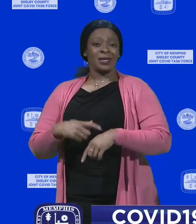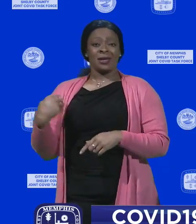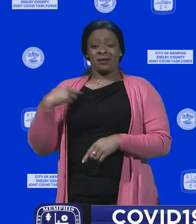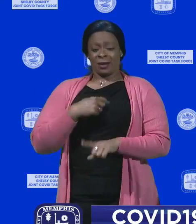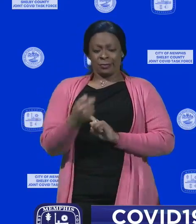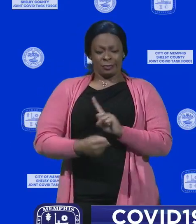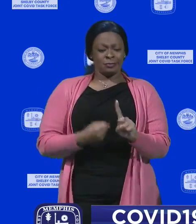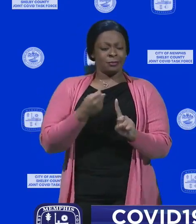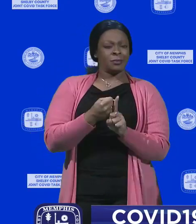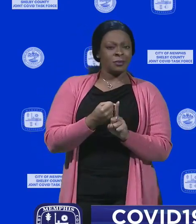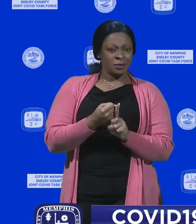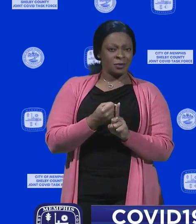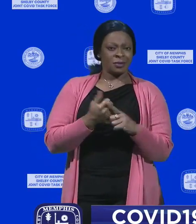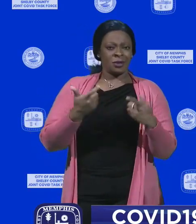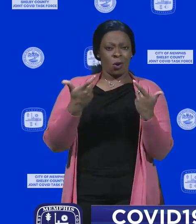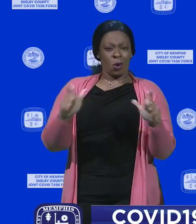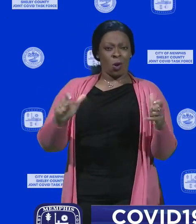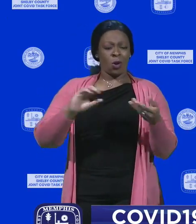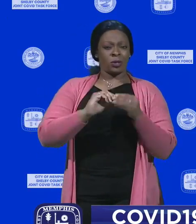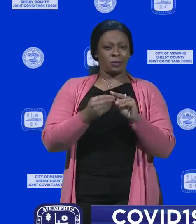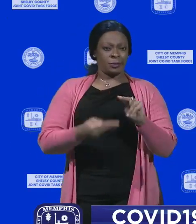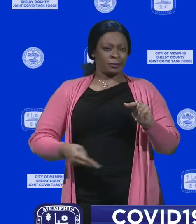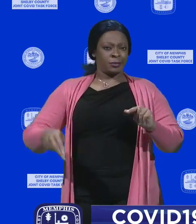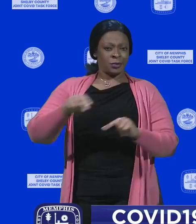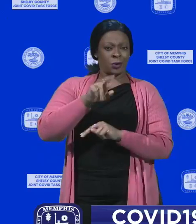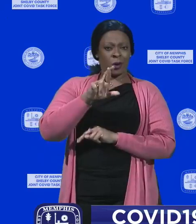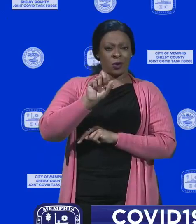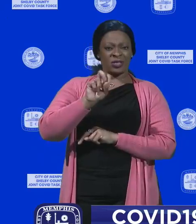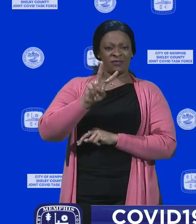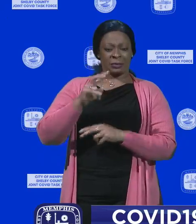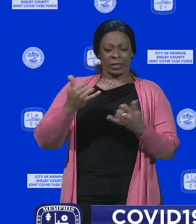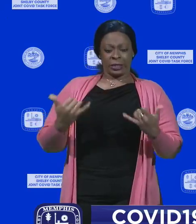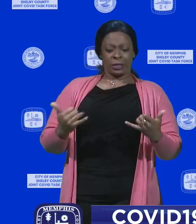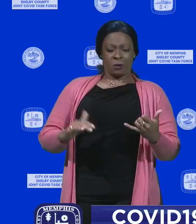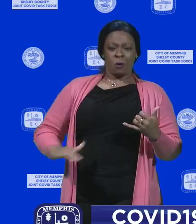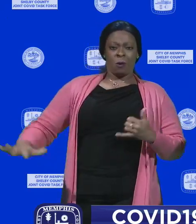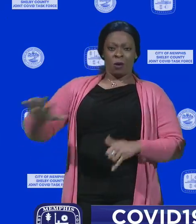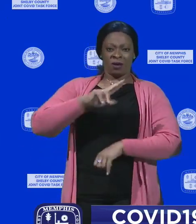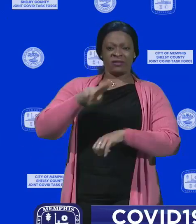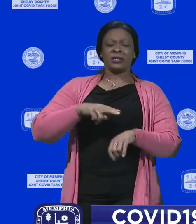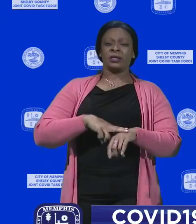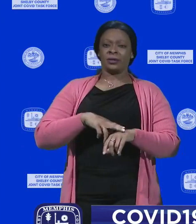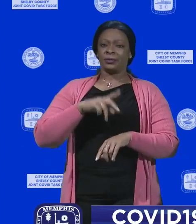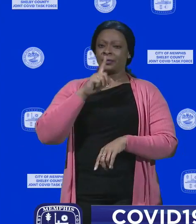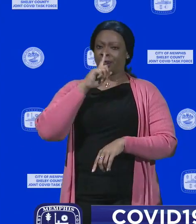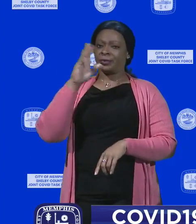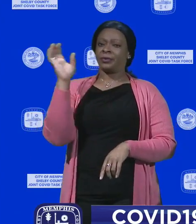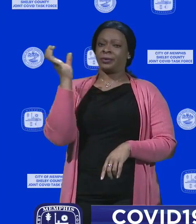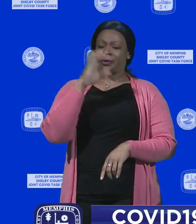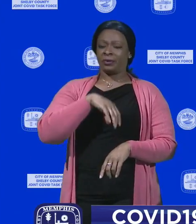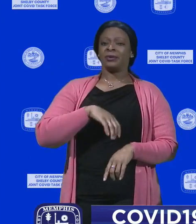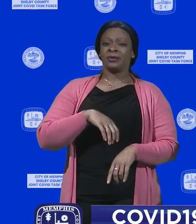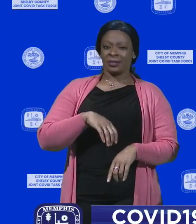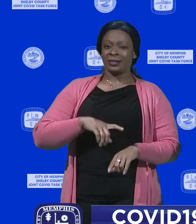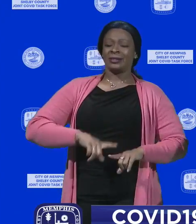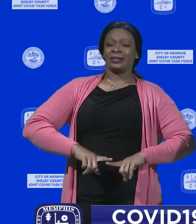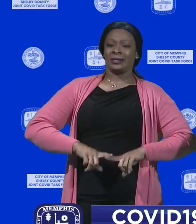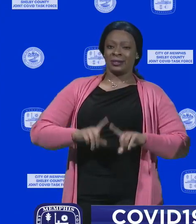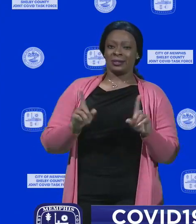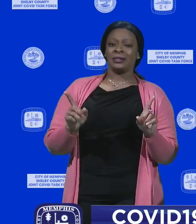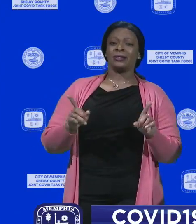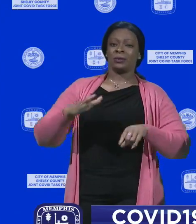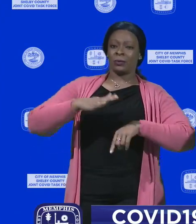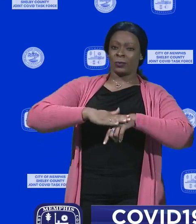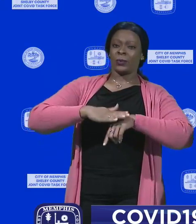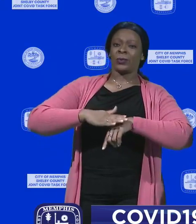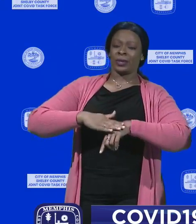to have a large increase in RSV cases across the nation right now is a